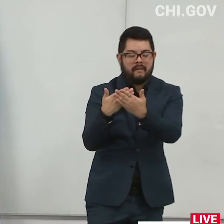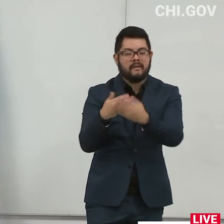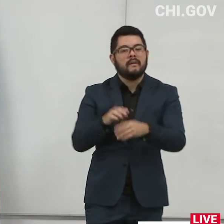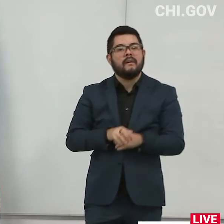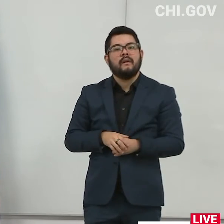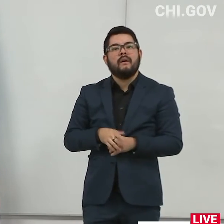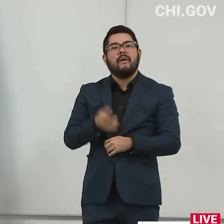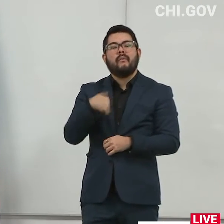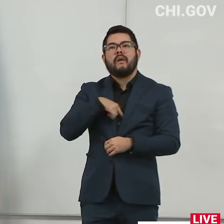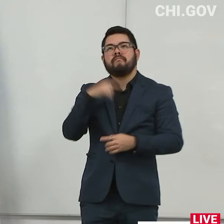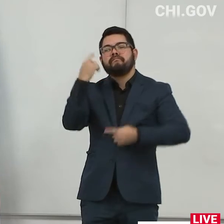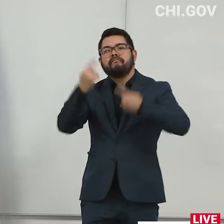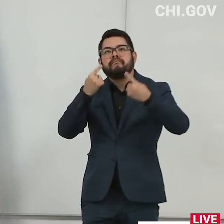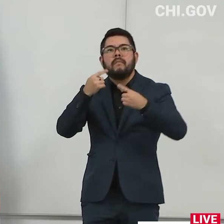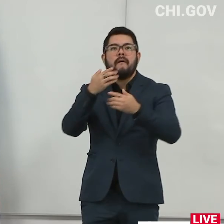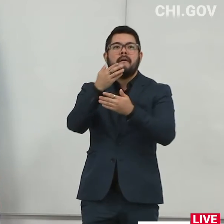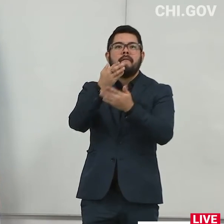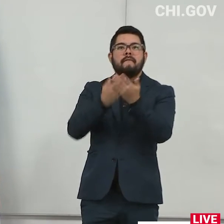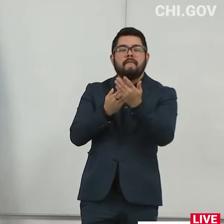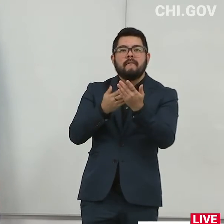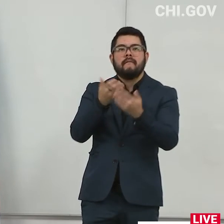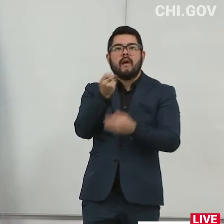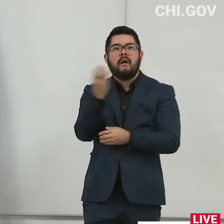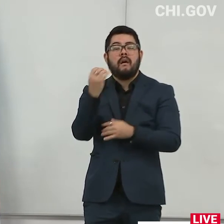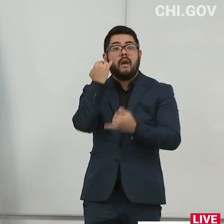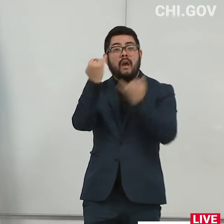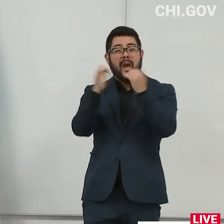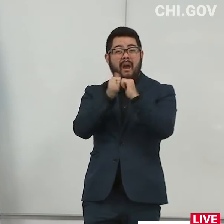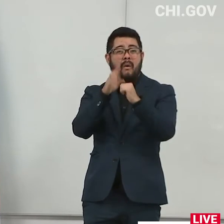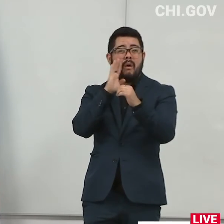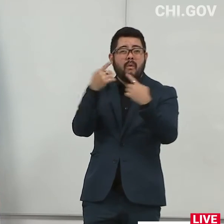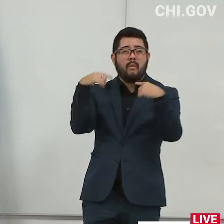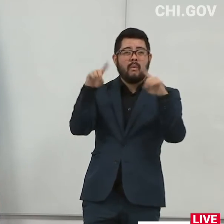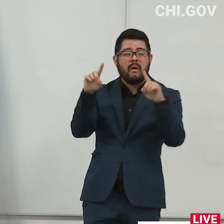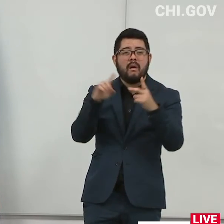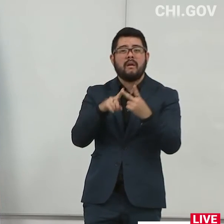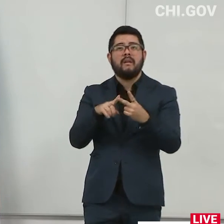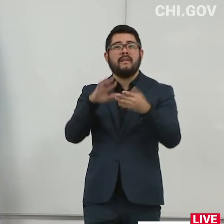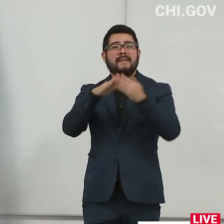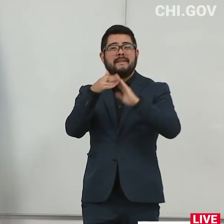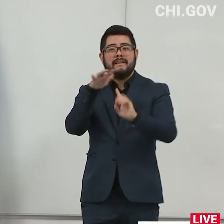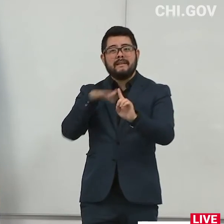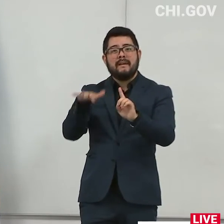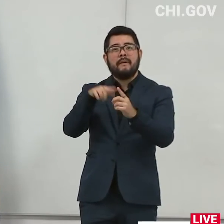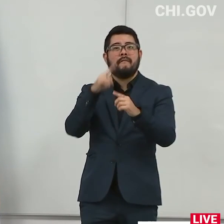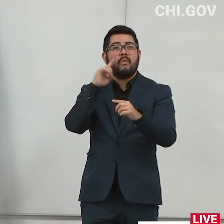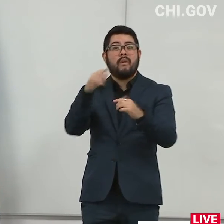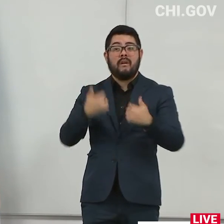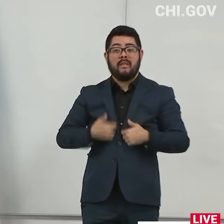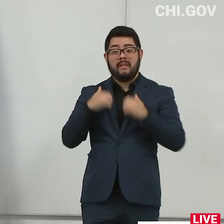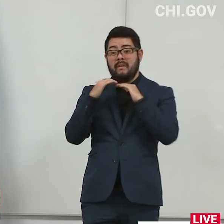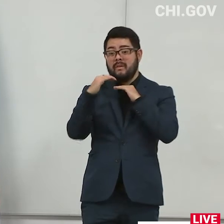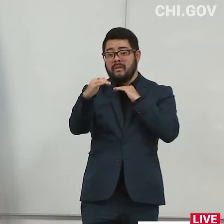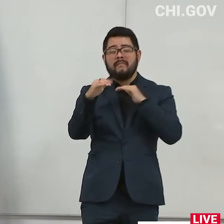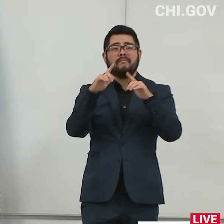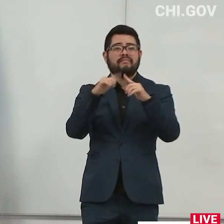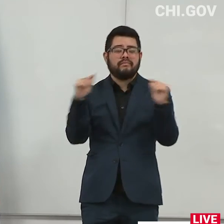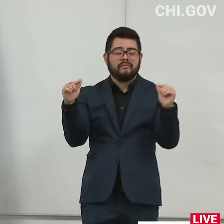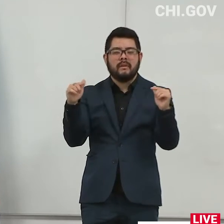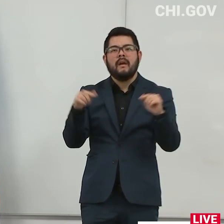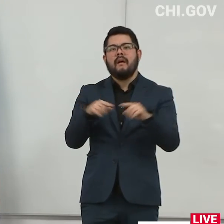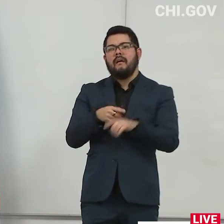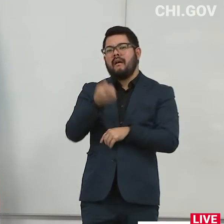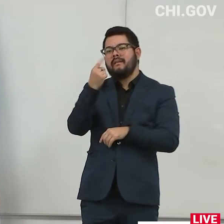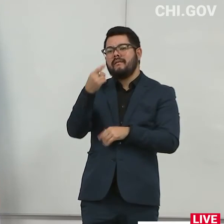we should be going, both in terms of making sure that city government is delivering services as efficiently as possible, and obviously we have some